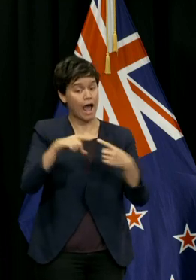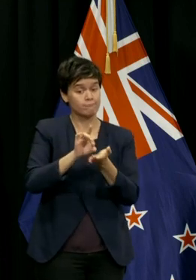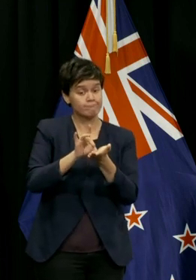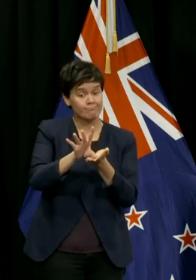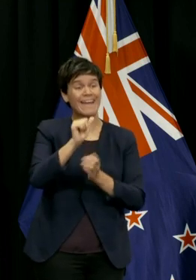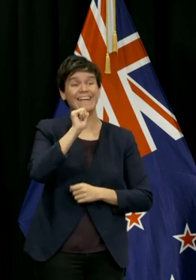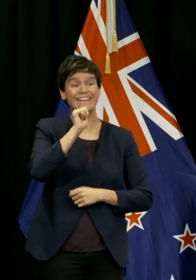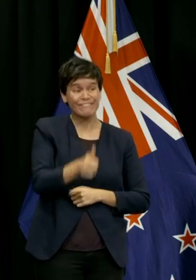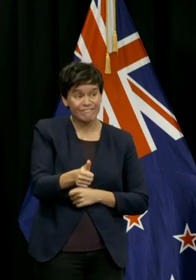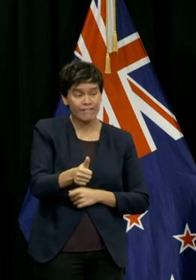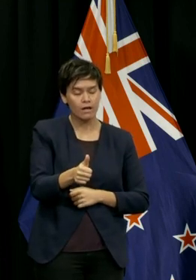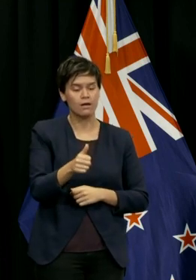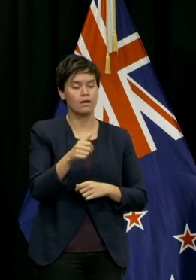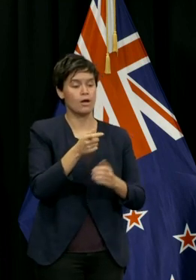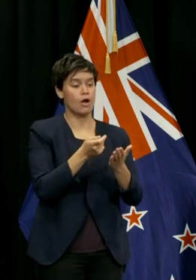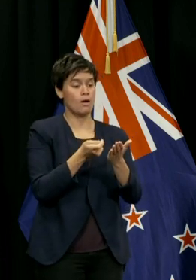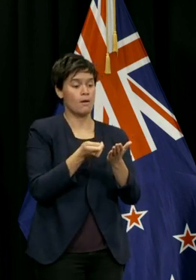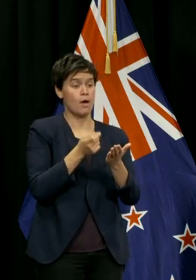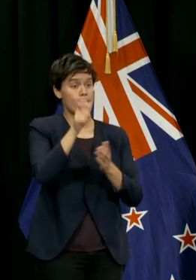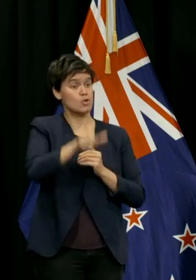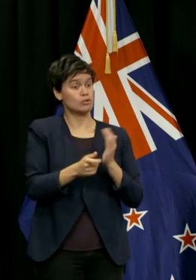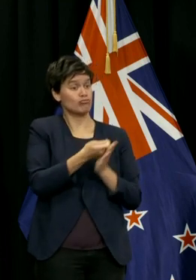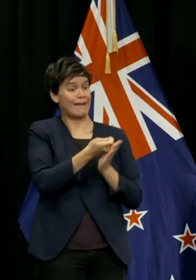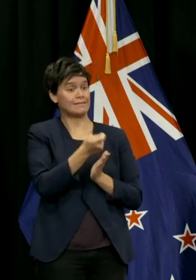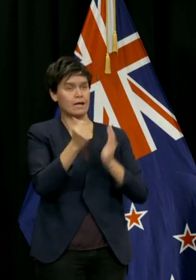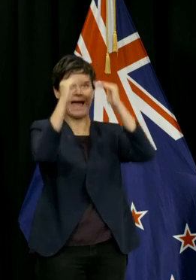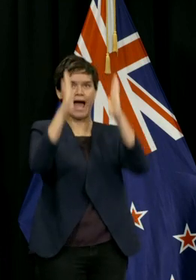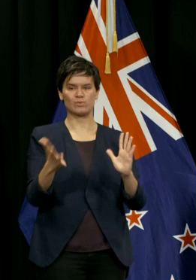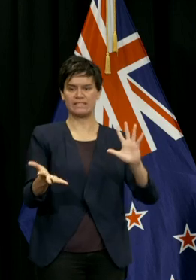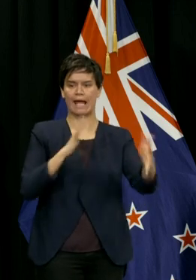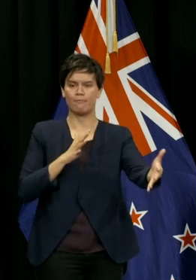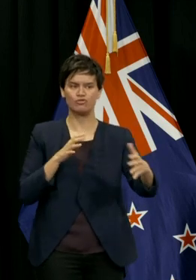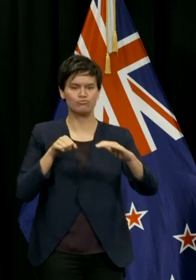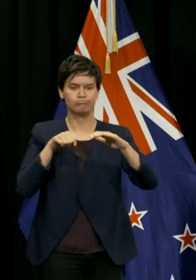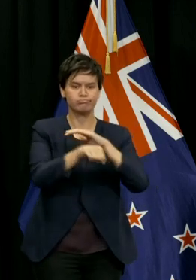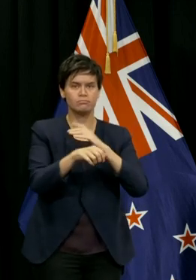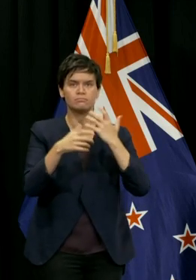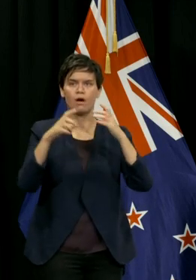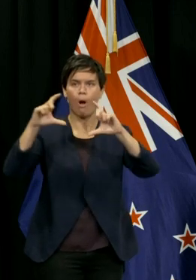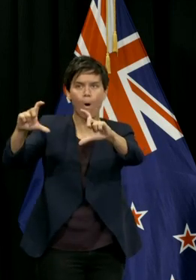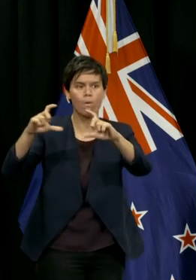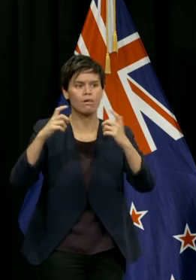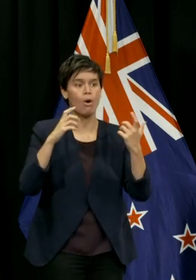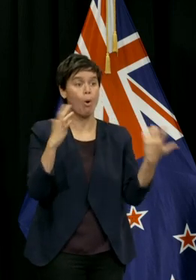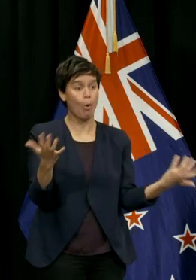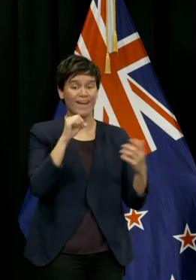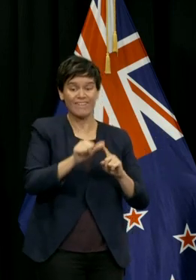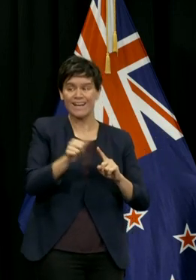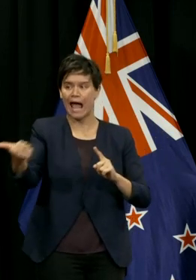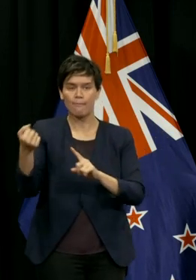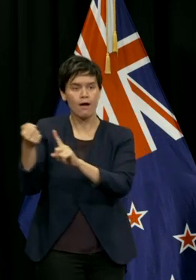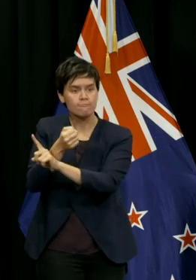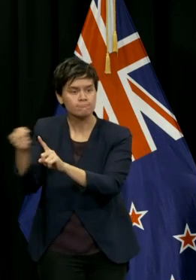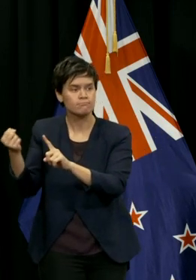tenant substantially damages the premises or assaults or threatens to assault the landlord, their family or their neighbours, abandons